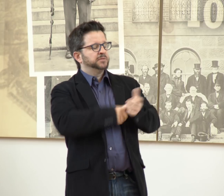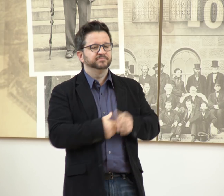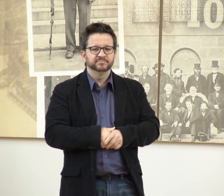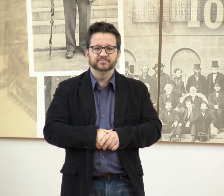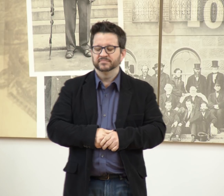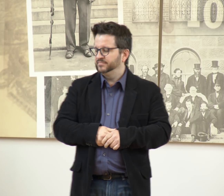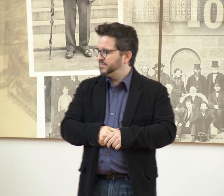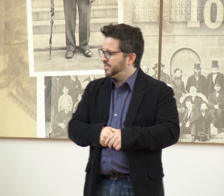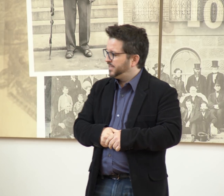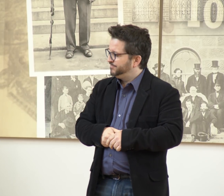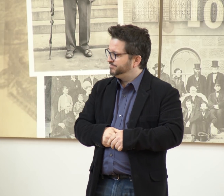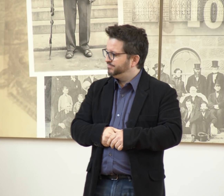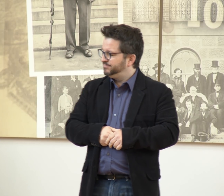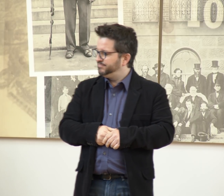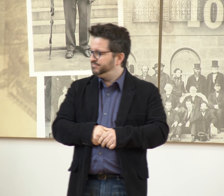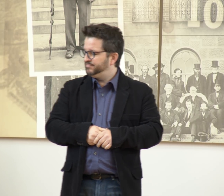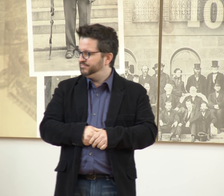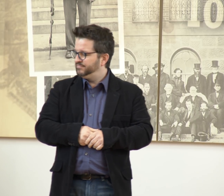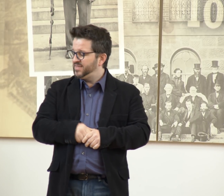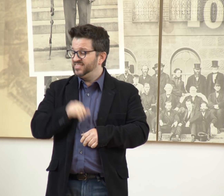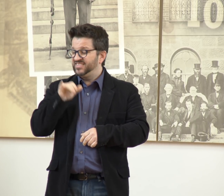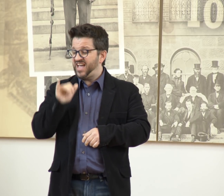eyes kindled the light in theirs.